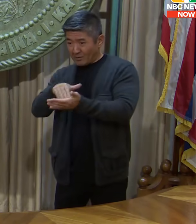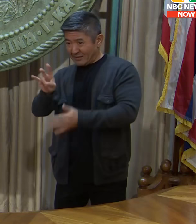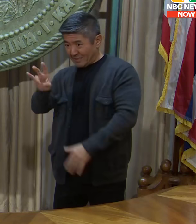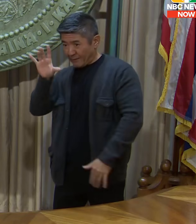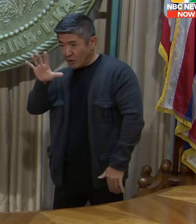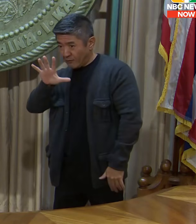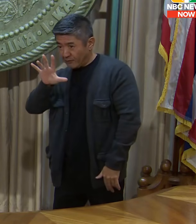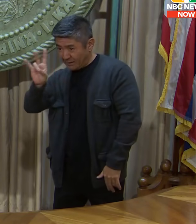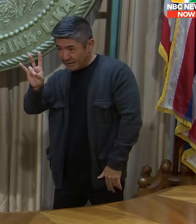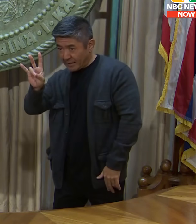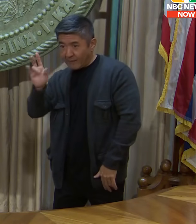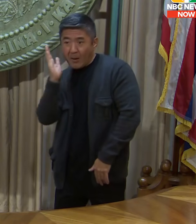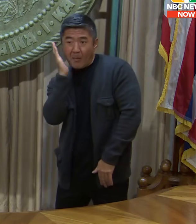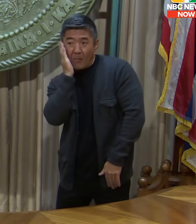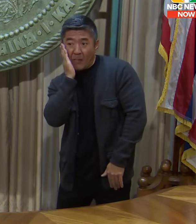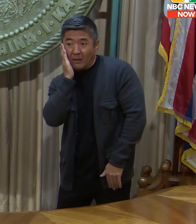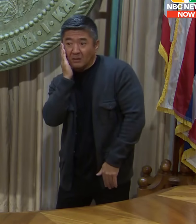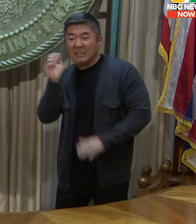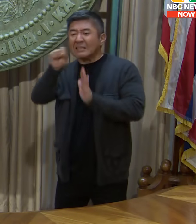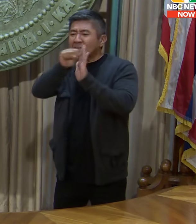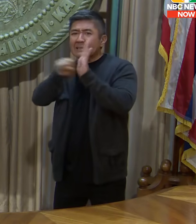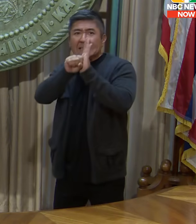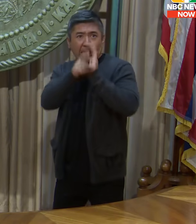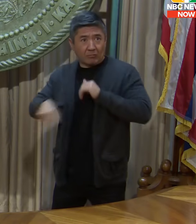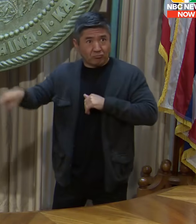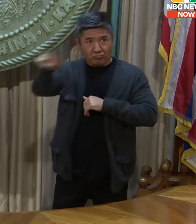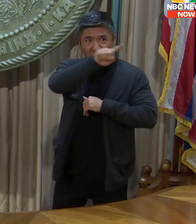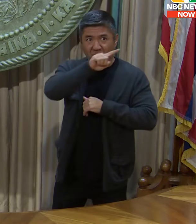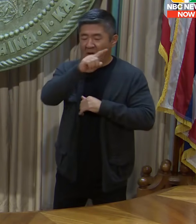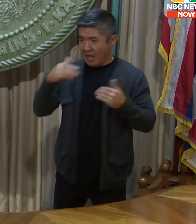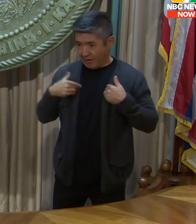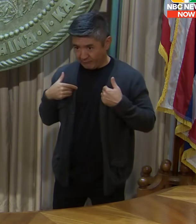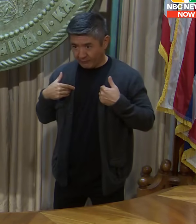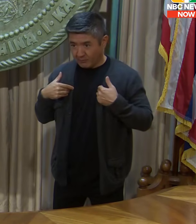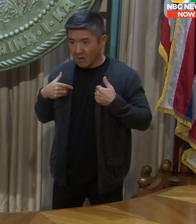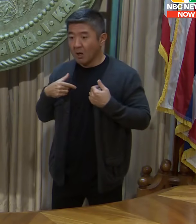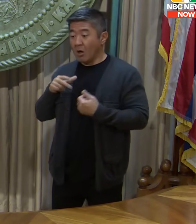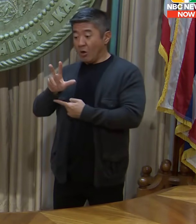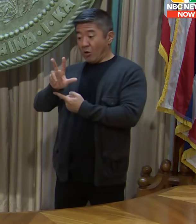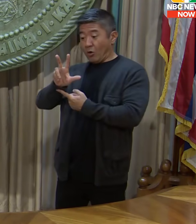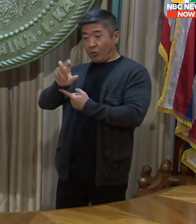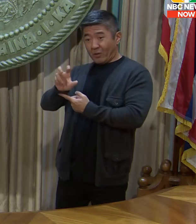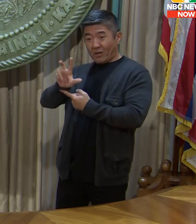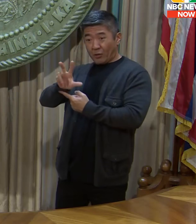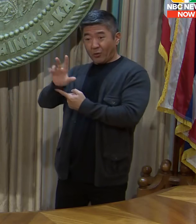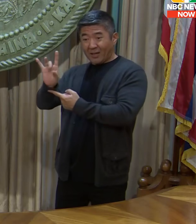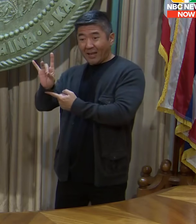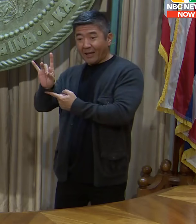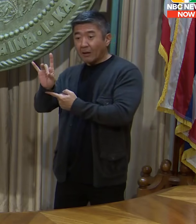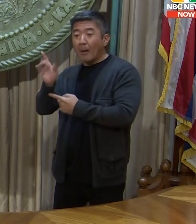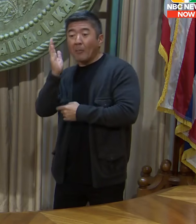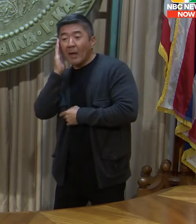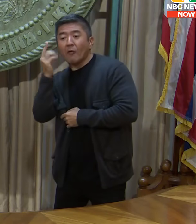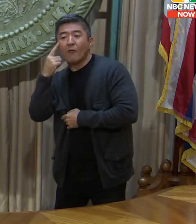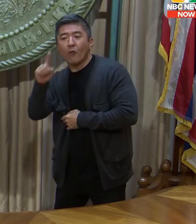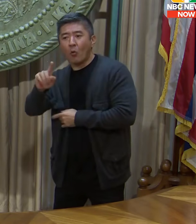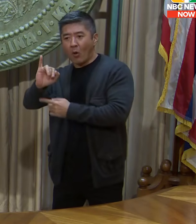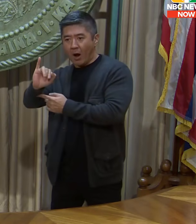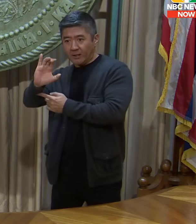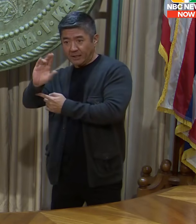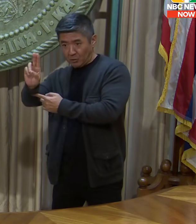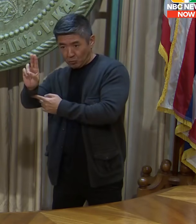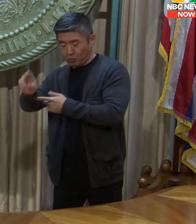2,757 beds available to us statewide, licensed hospital beds. We have 338 ICU beds. We